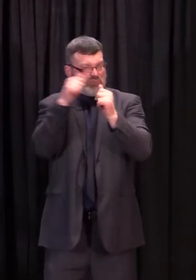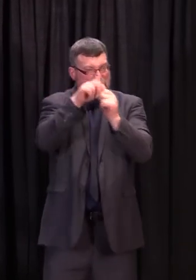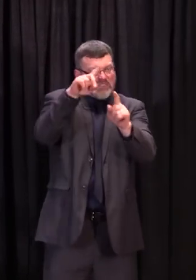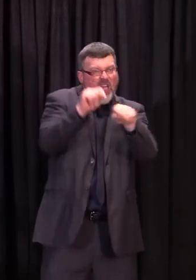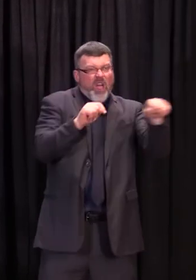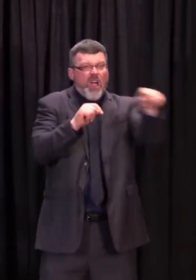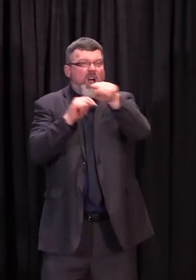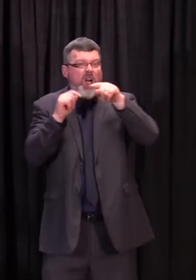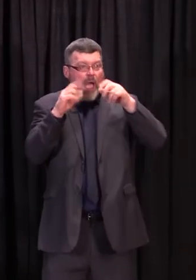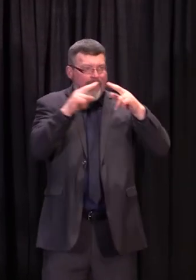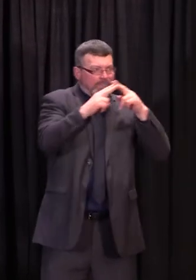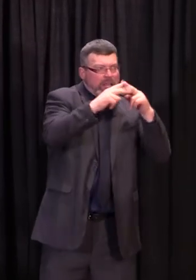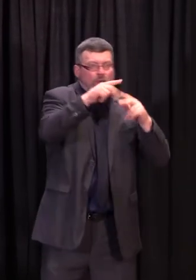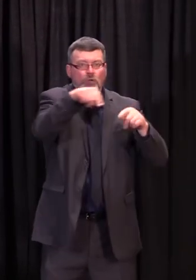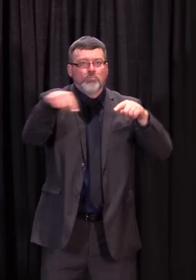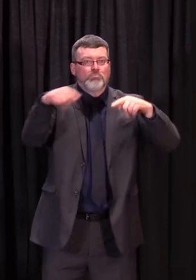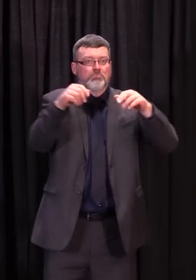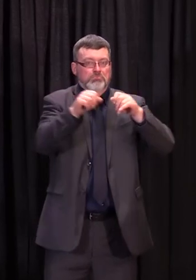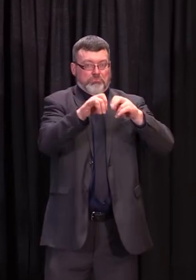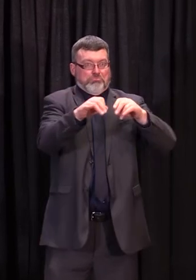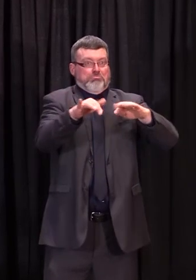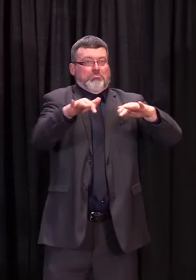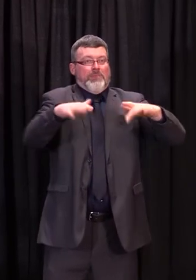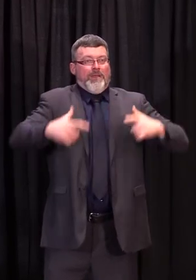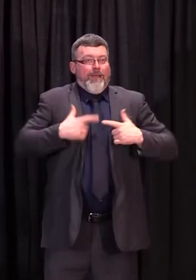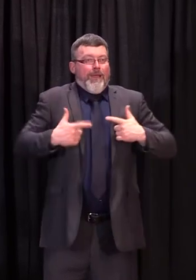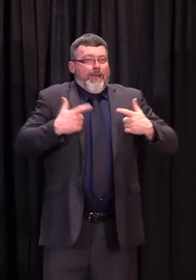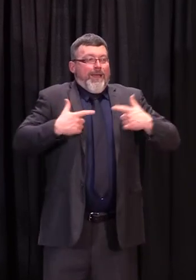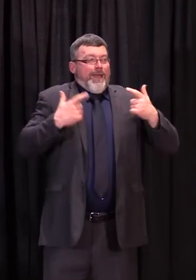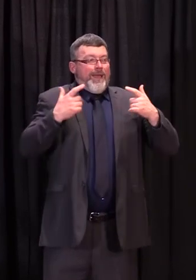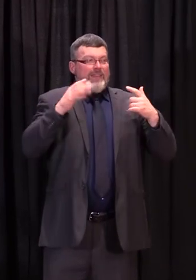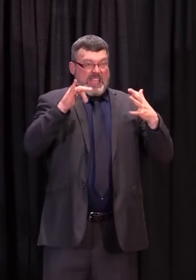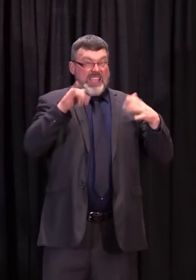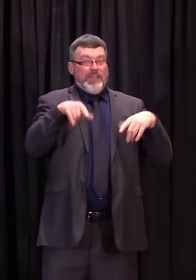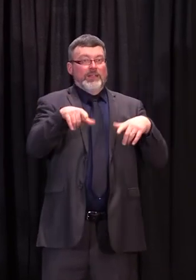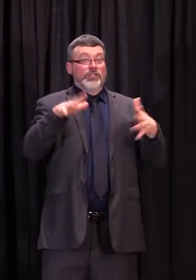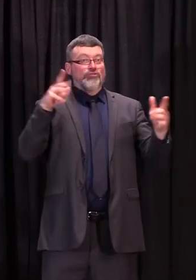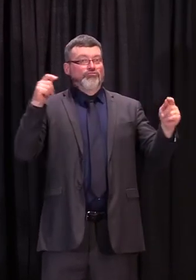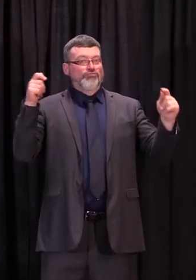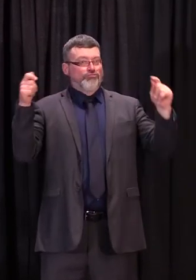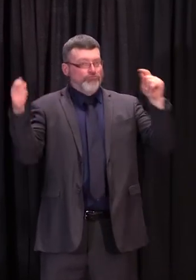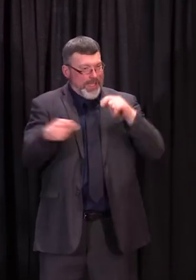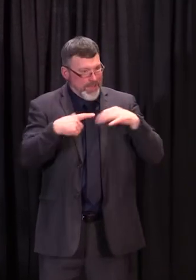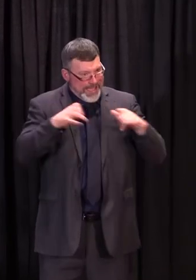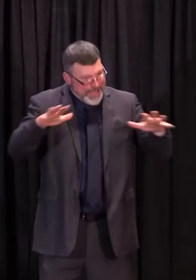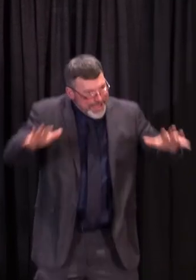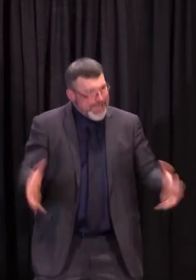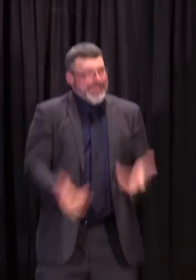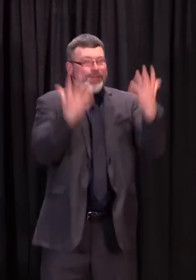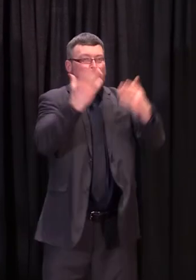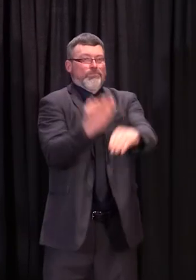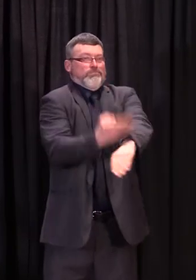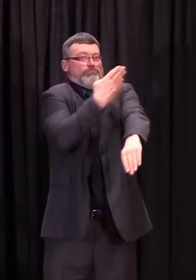change, we can ignite more growth, pushing it out further into the communities.